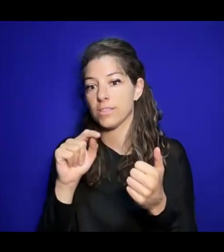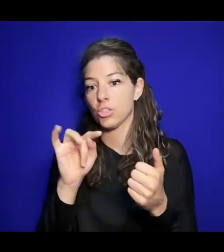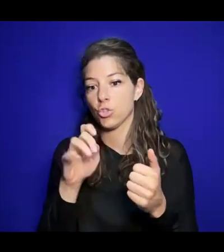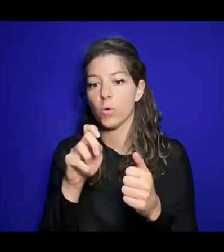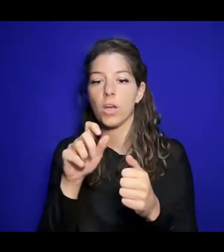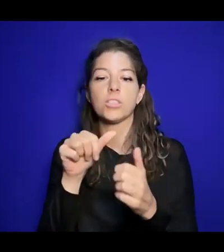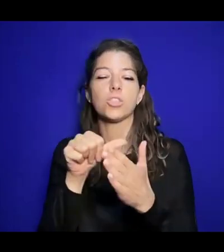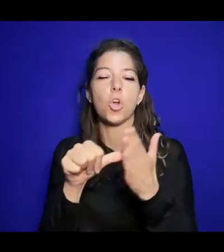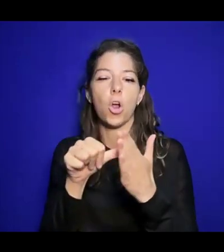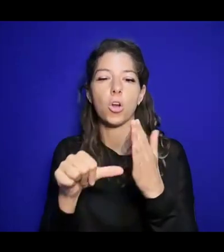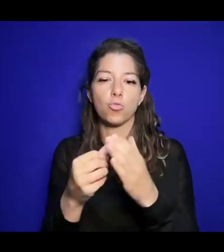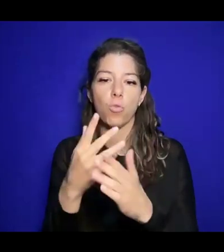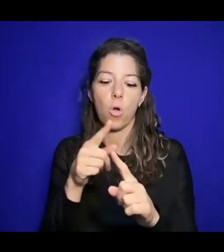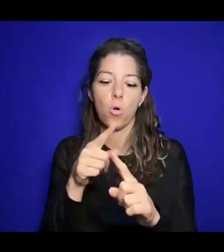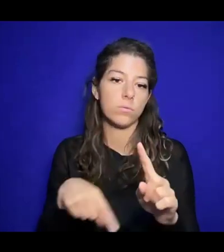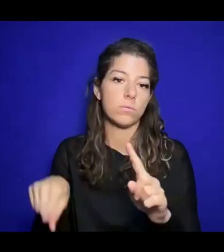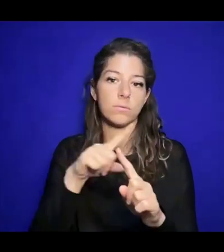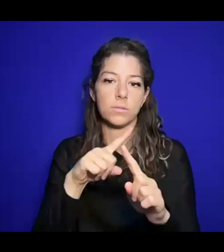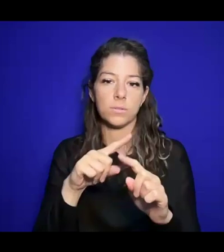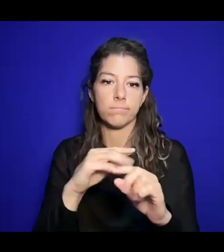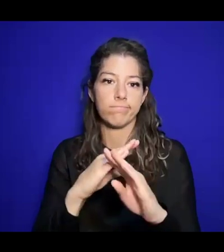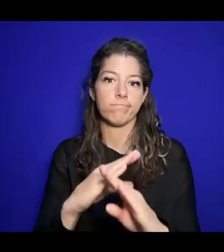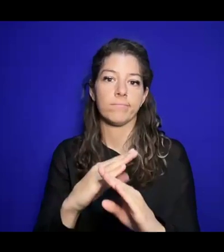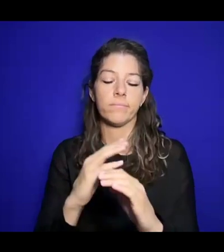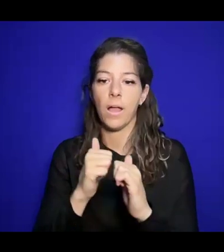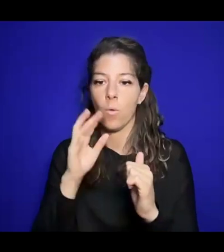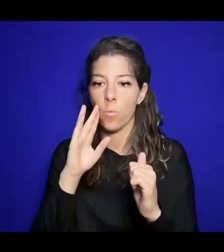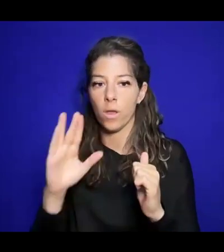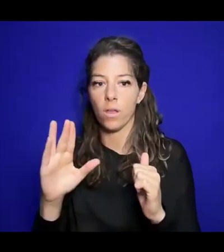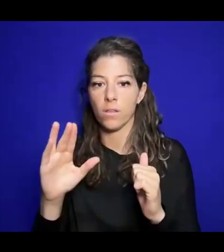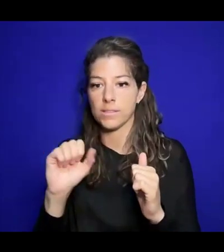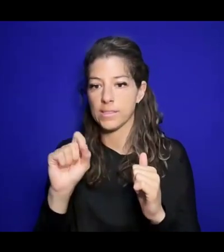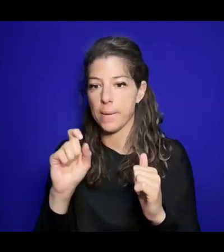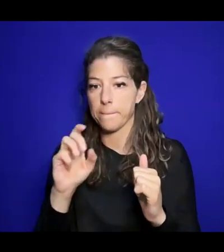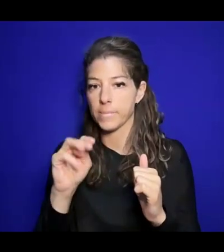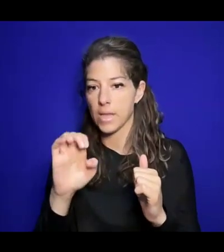skin. A scar will grow around that area. So how will the stem cells get